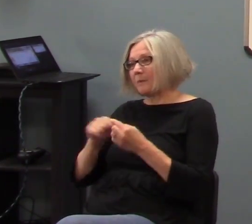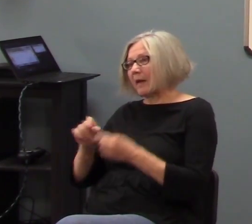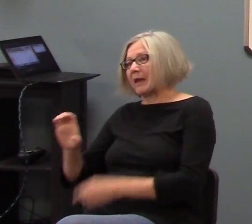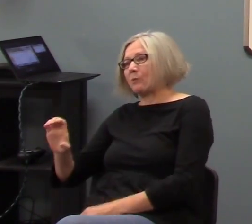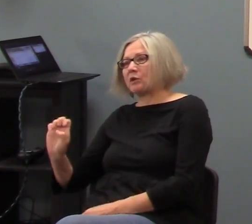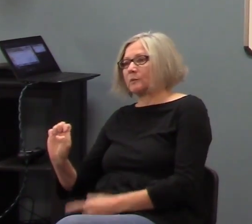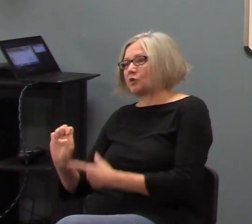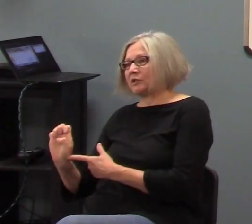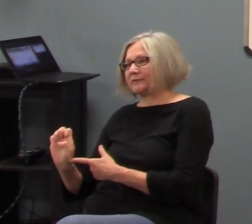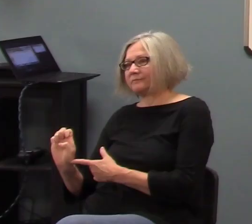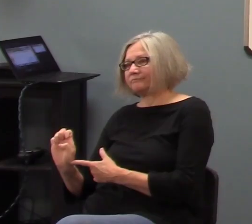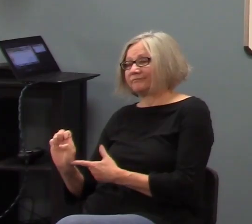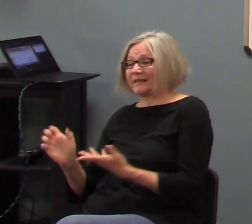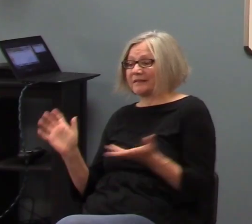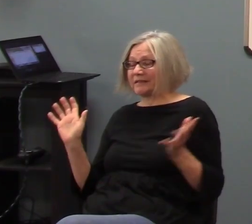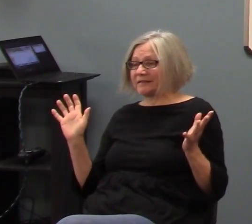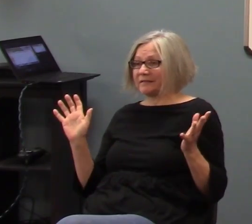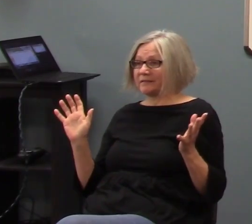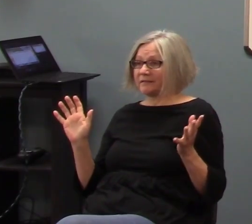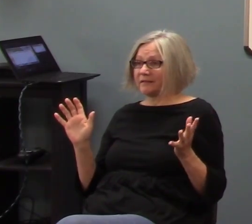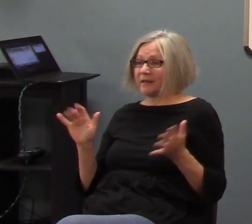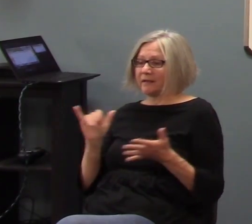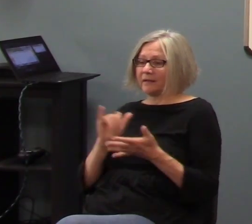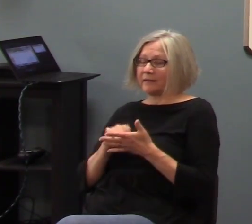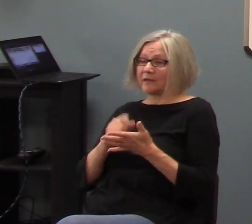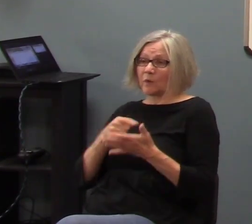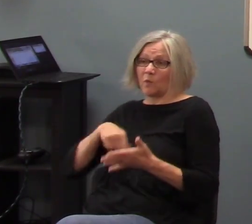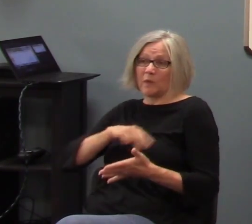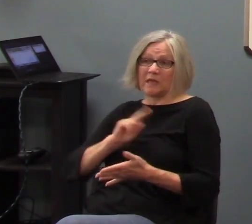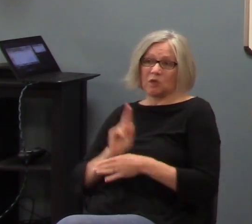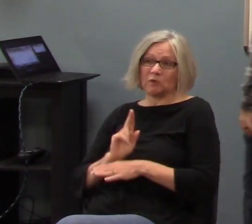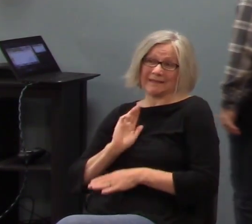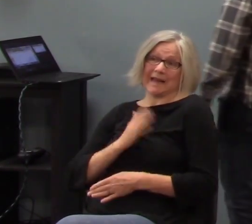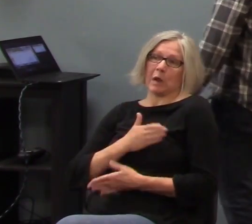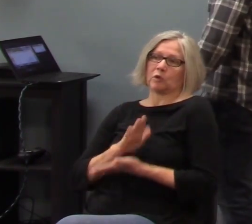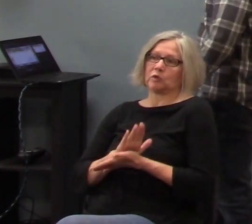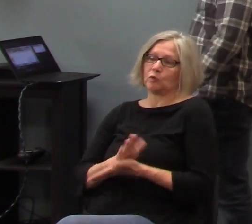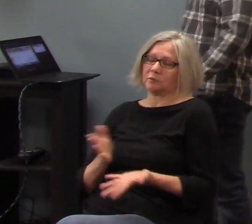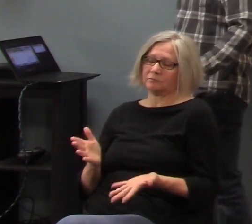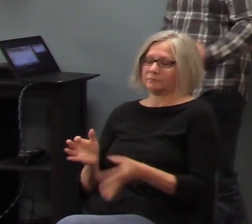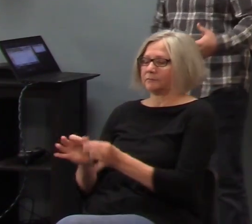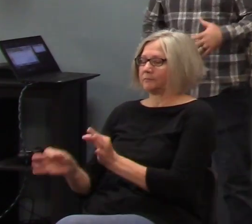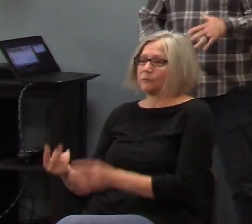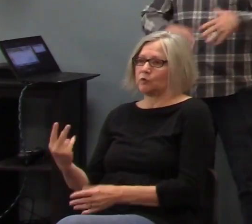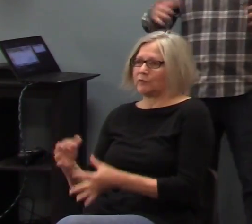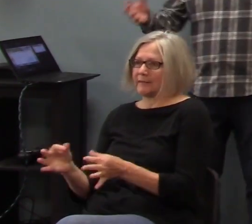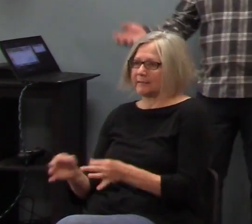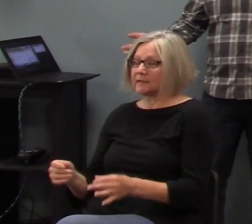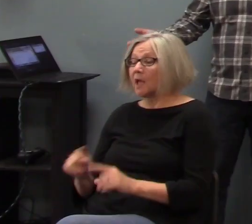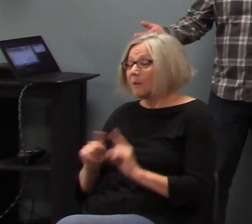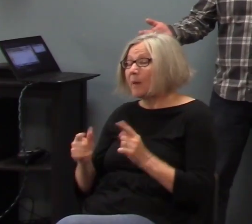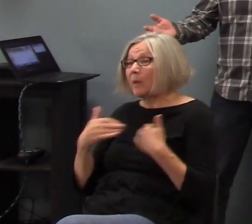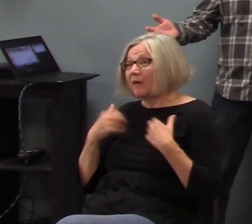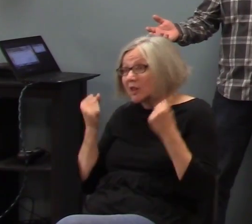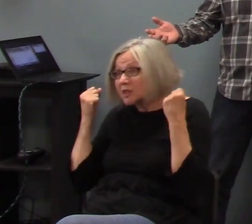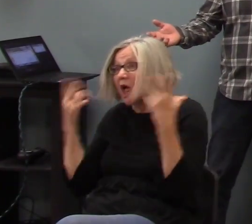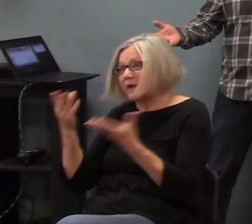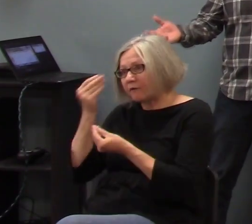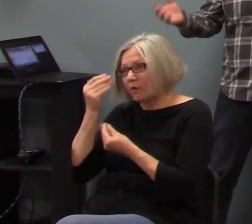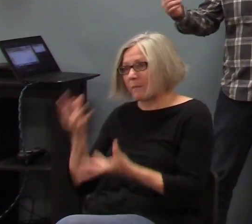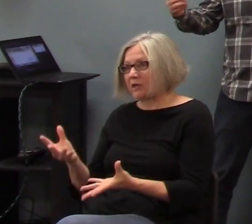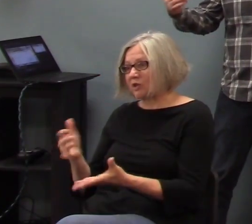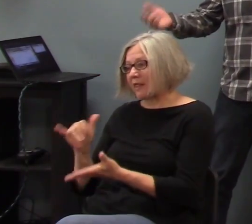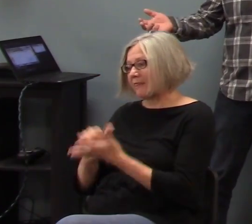it. And the one we use in our school. So that's all it is. And we have a lot of information. It's a really fantastic